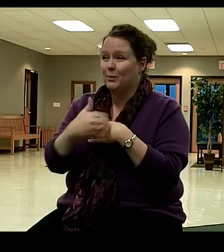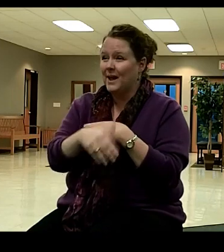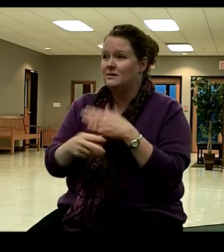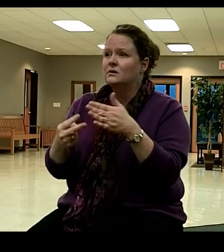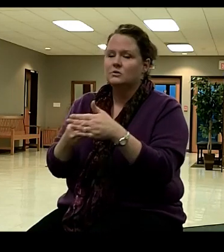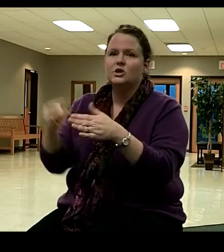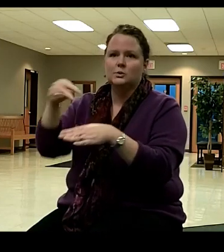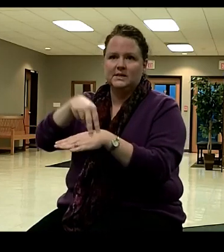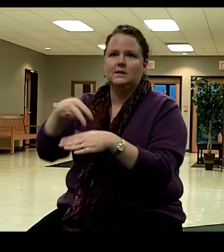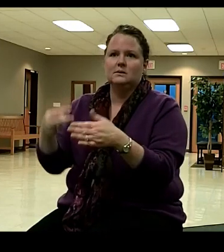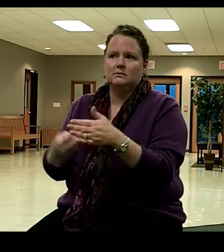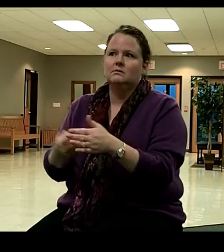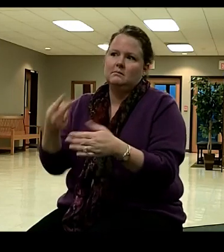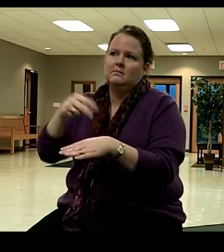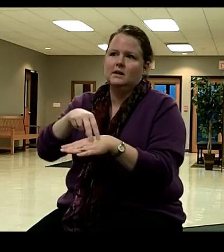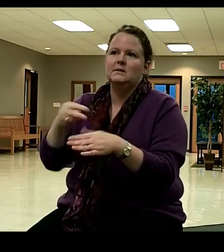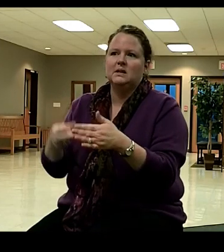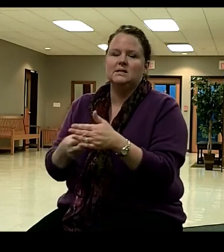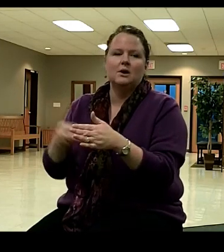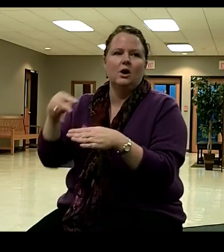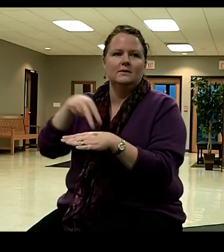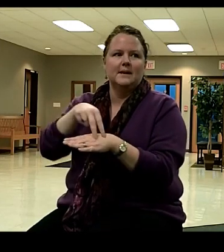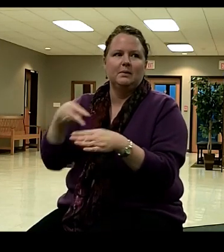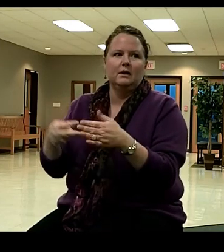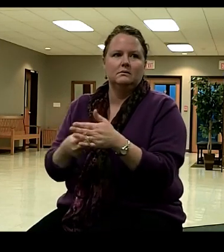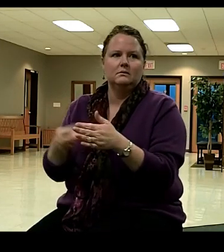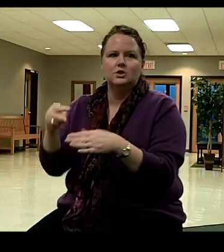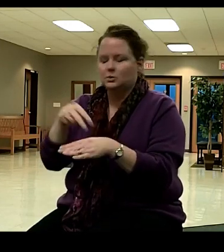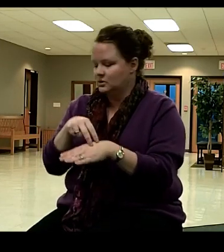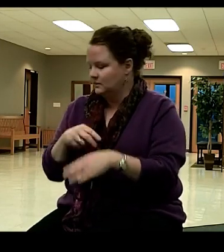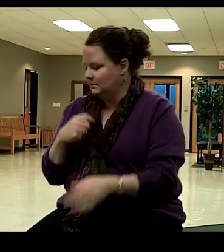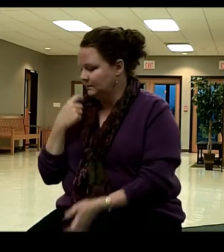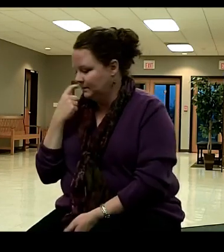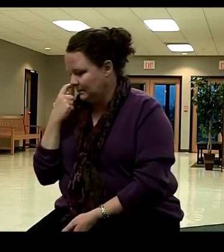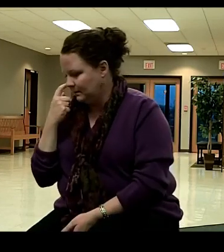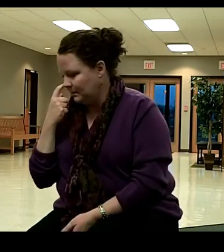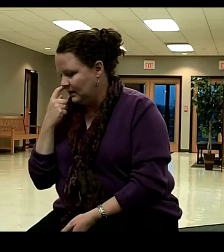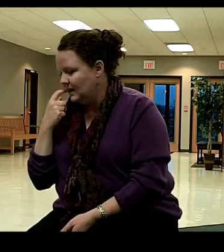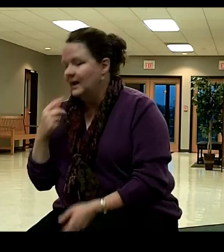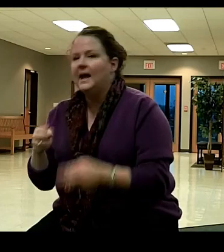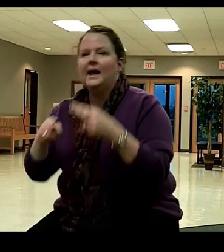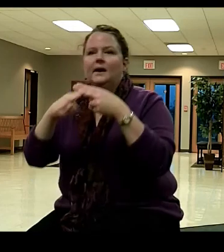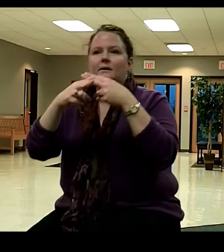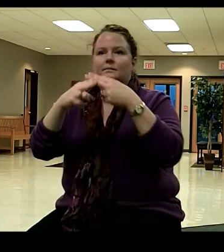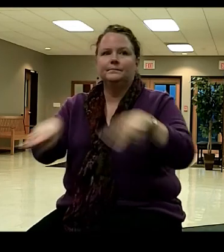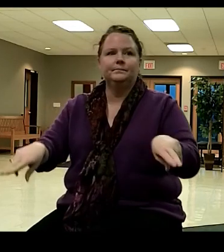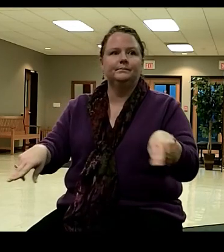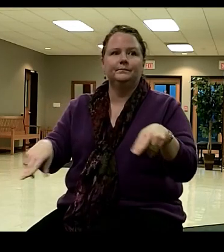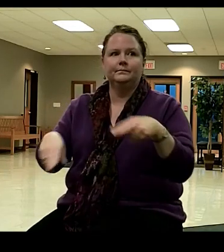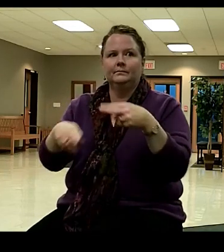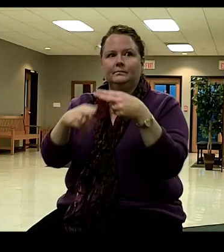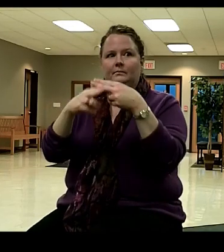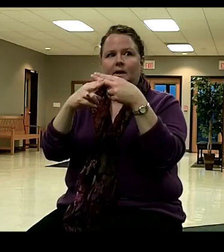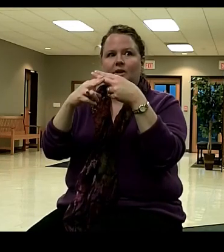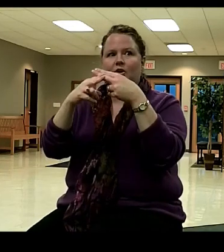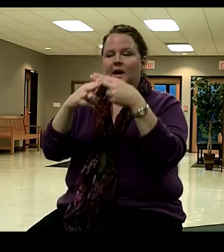bread, toast it. It means all the same thing. Toast. Egg. Like you're cracking